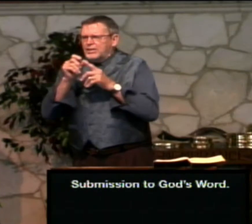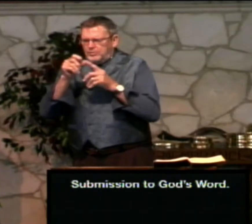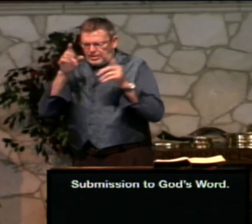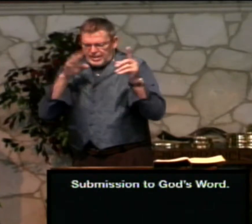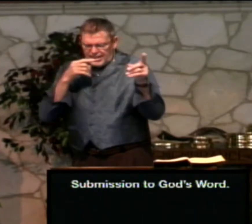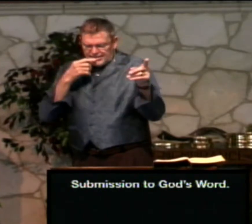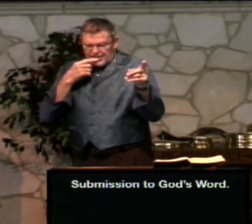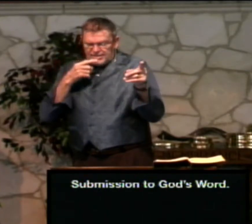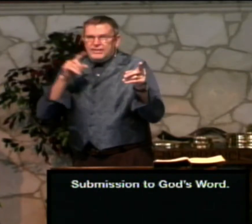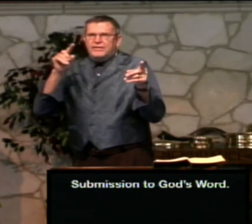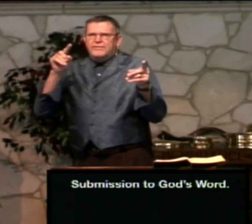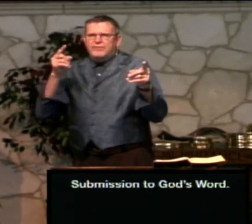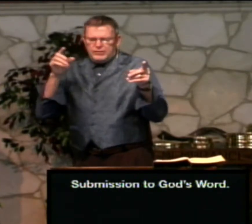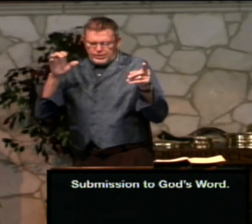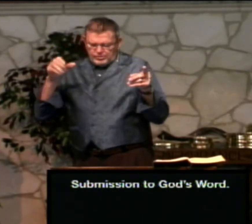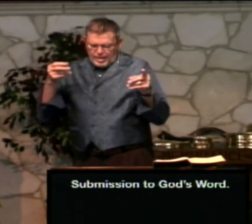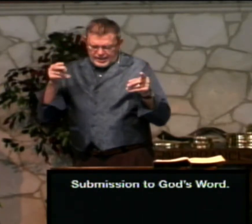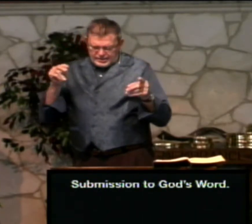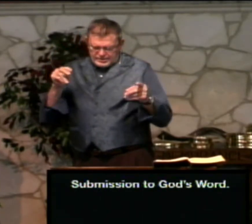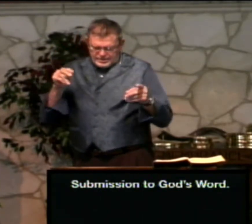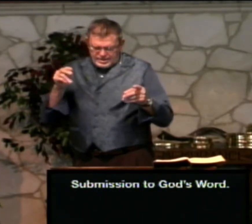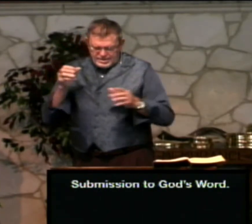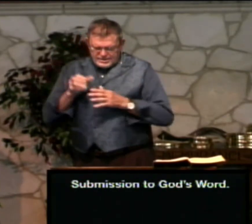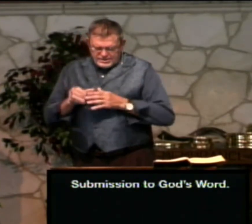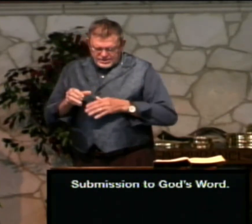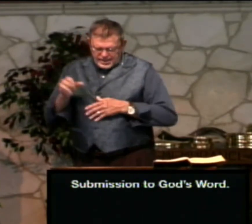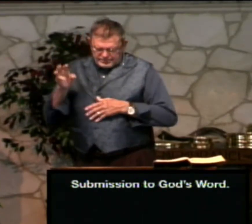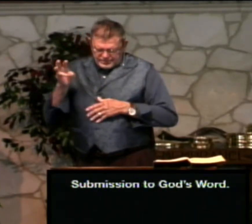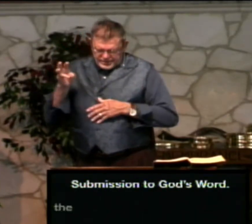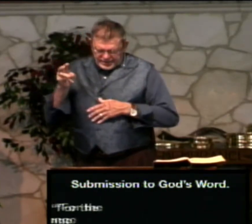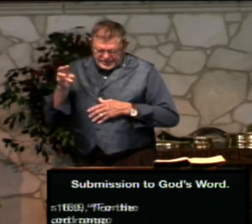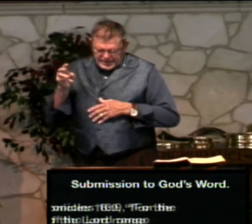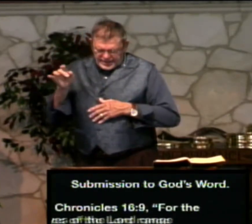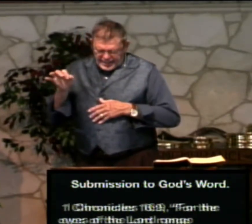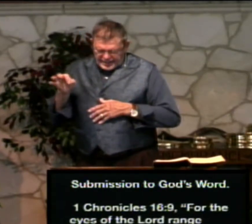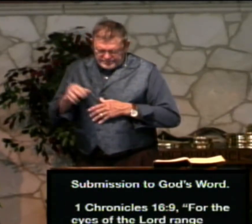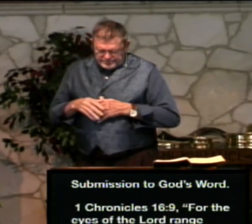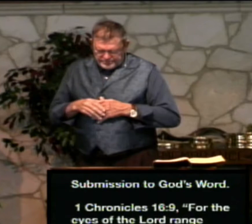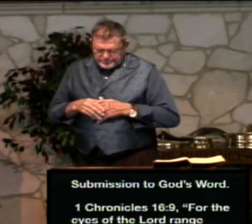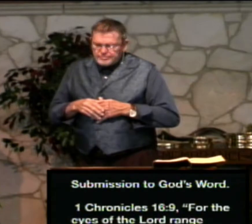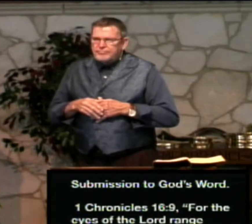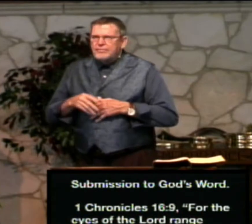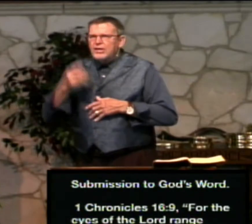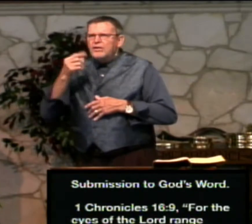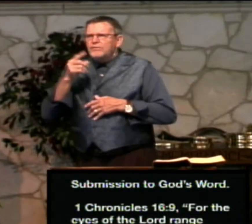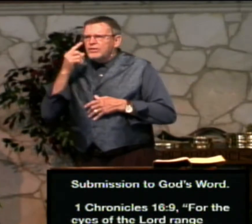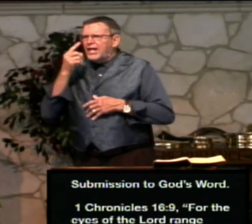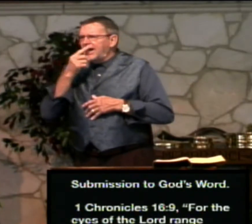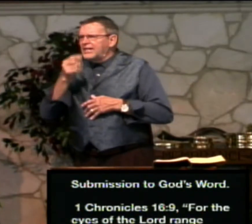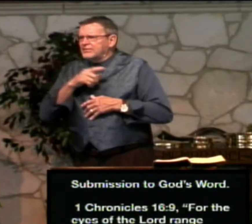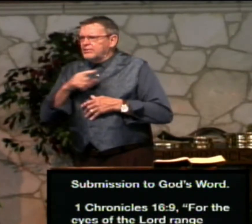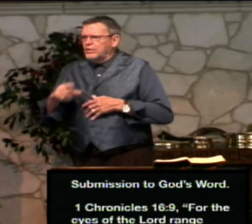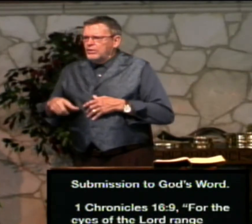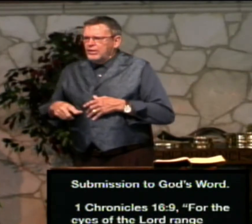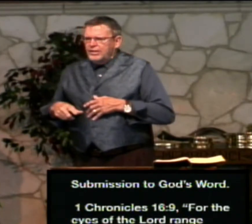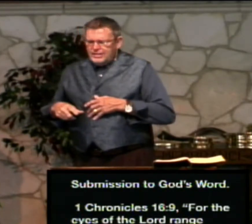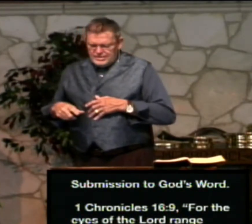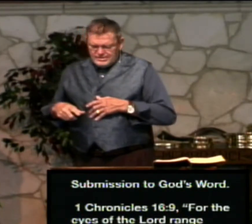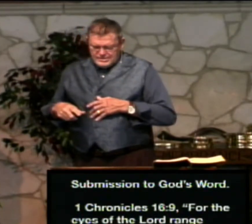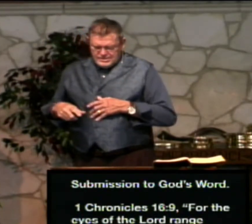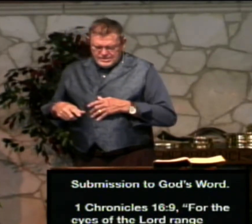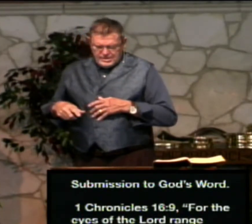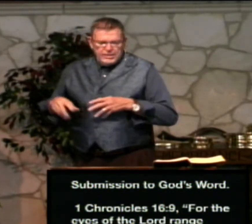Listen to what the Word of God says in 1 Chronicles chapter 16, 9. For the eyes of the